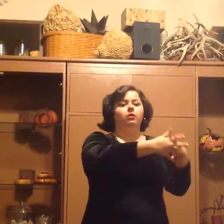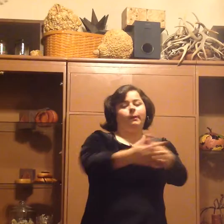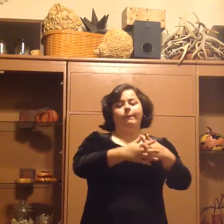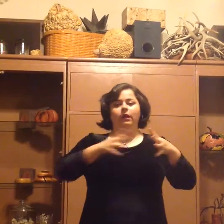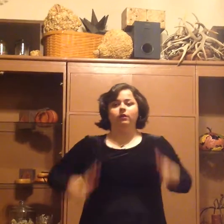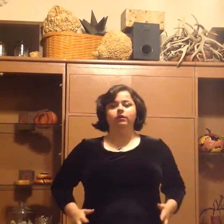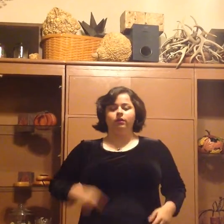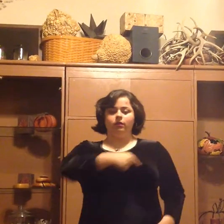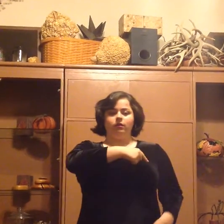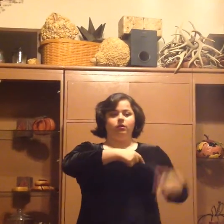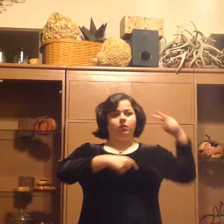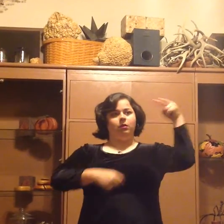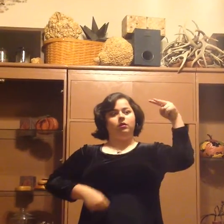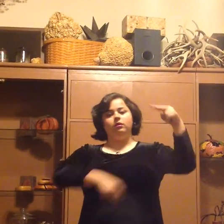know the Chinese bear.